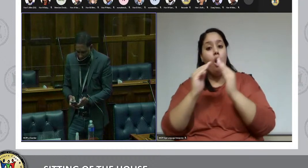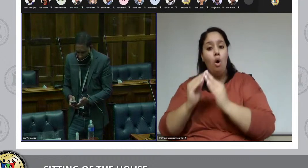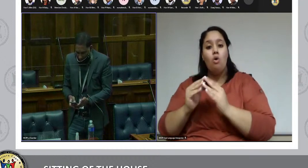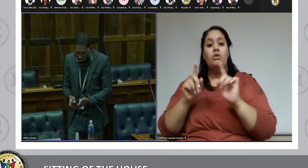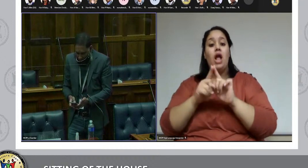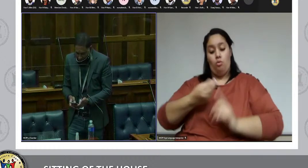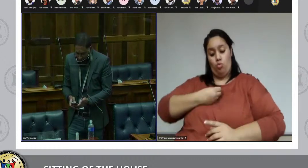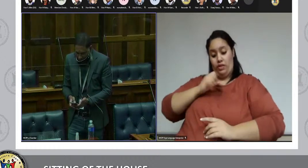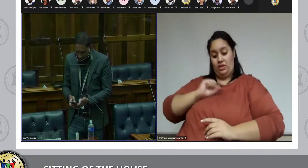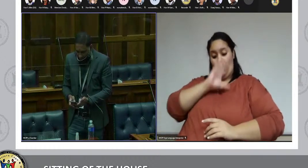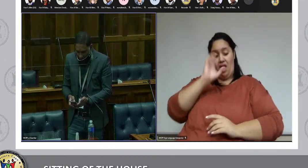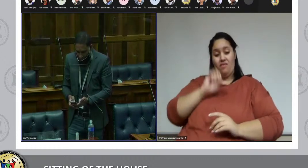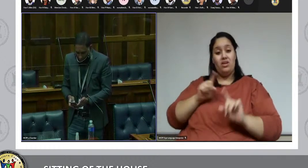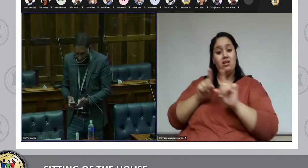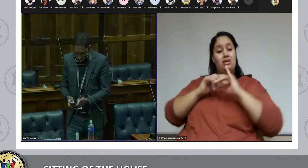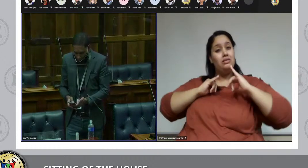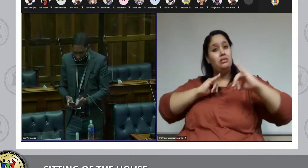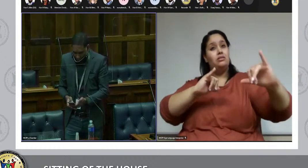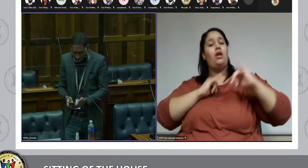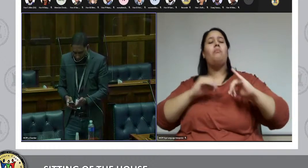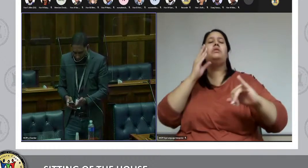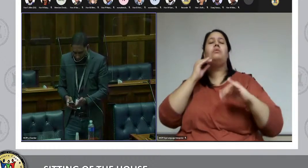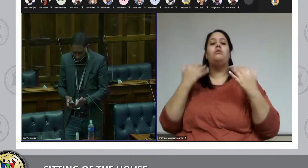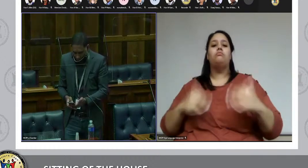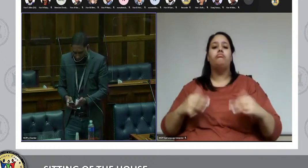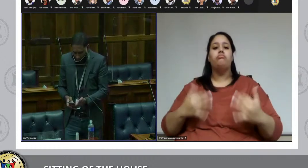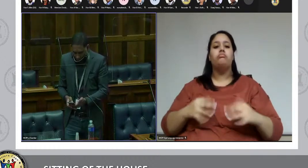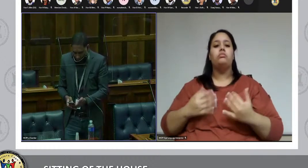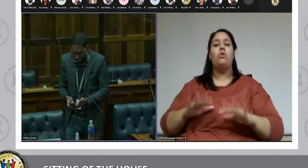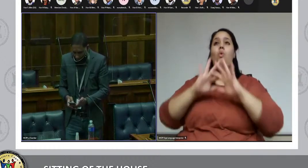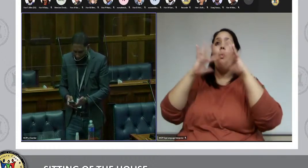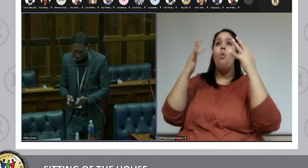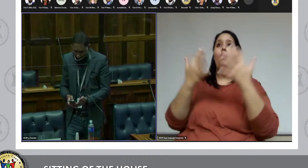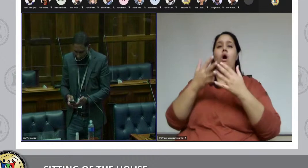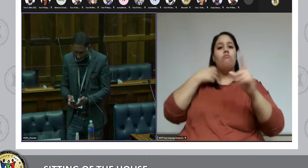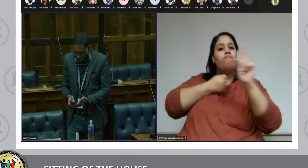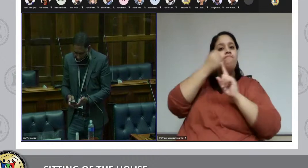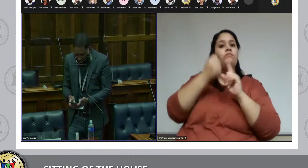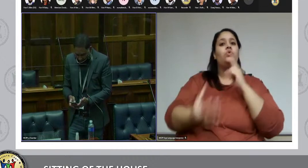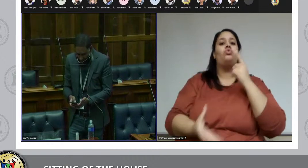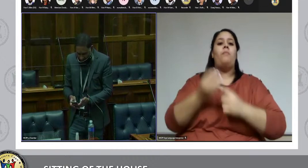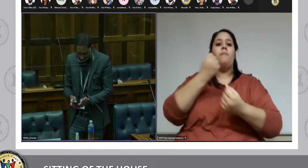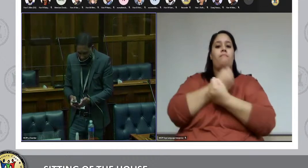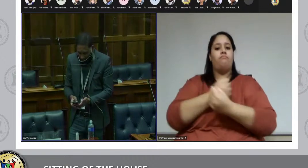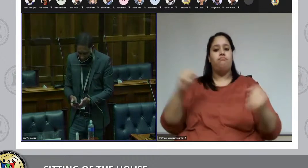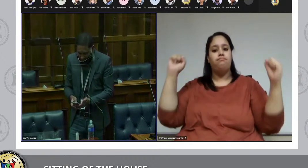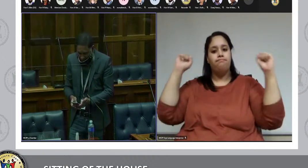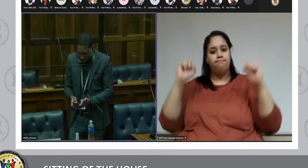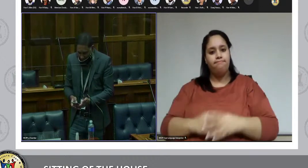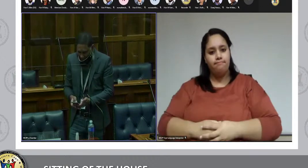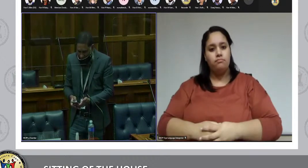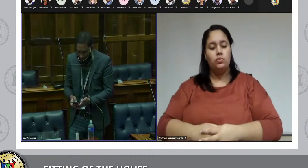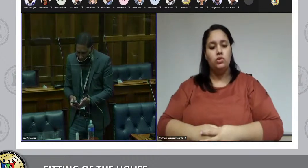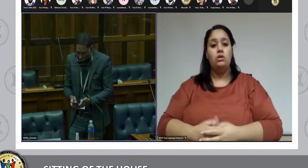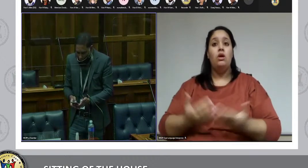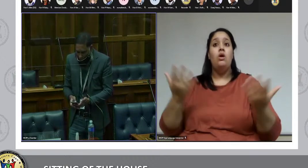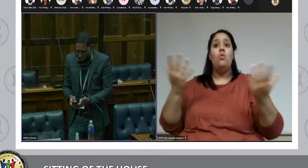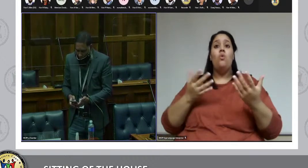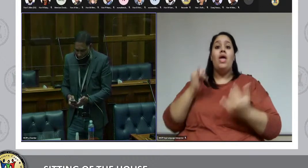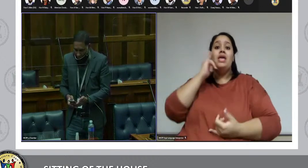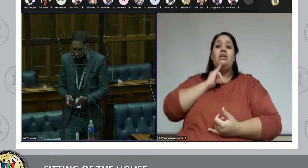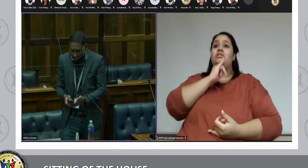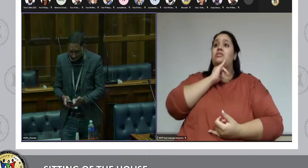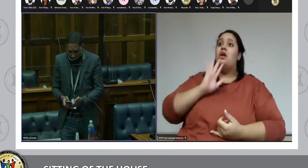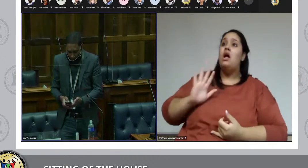discharged consciousness in the world of the liberation struggle. The resistance in Palestine has